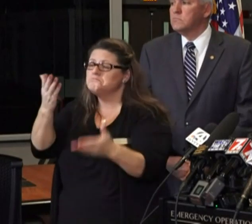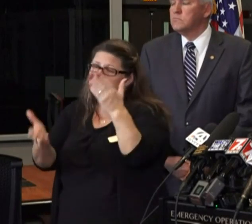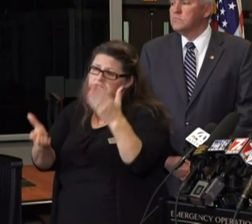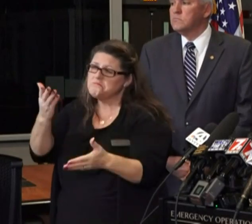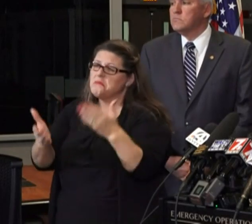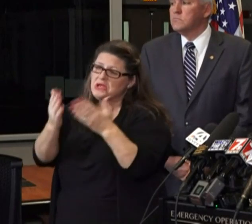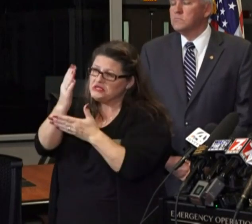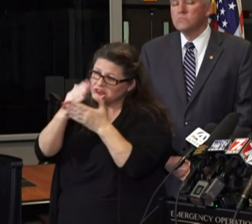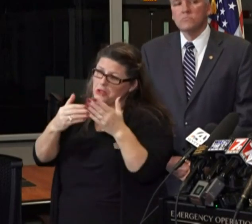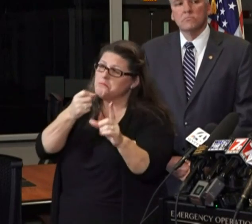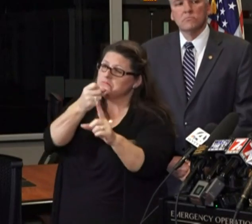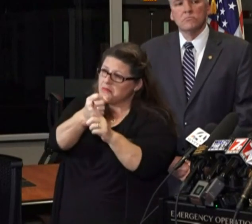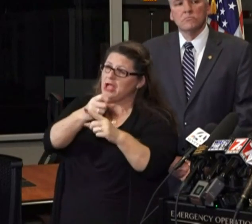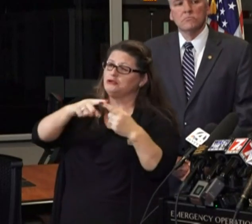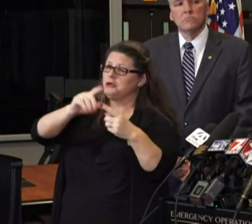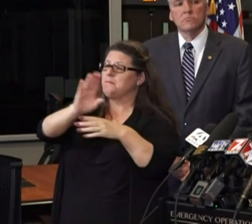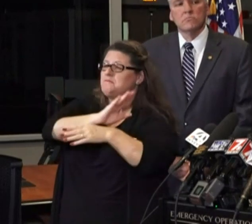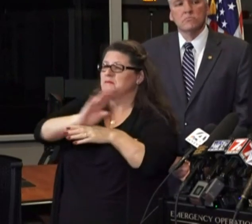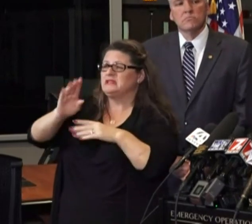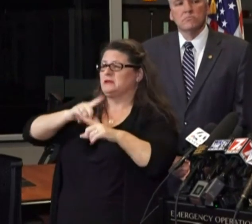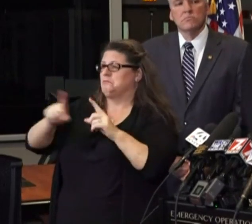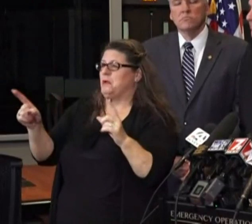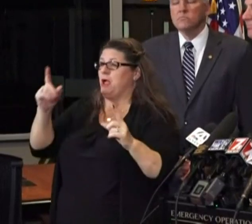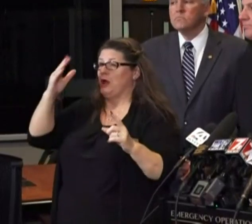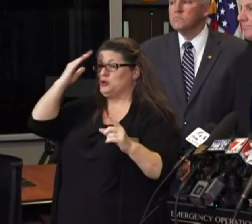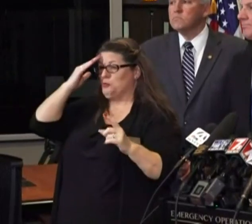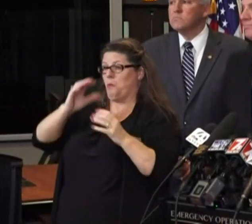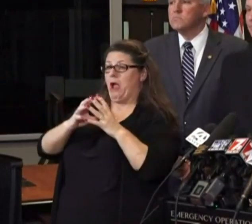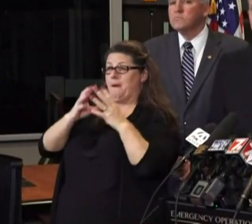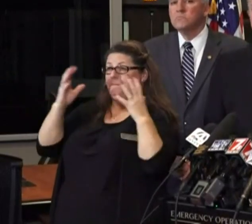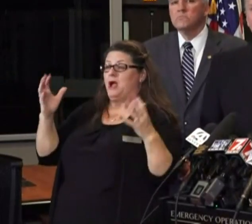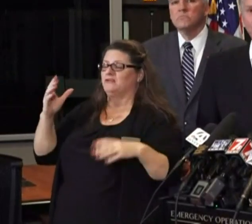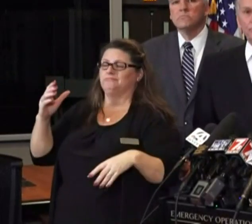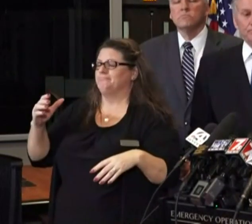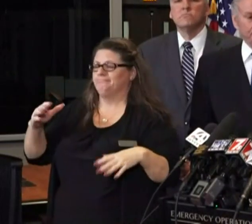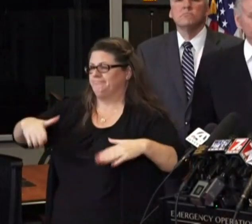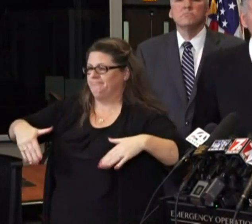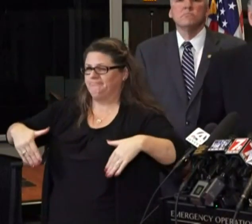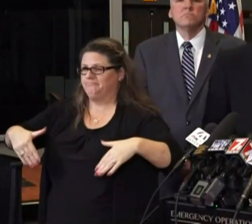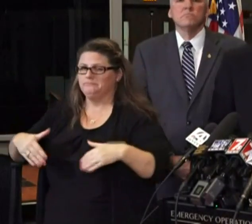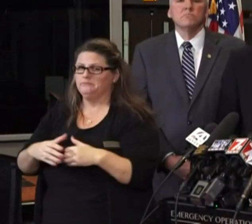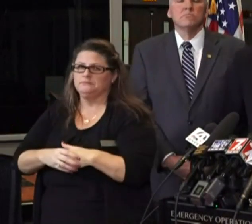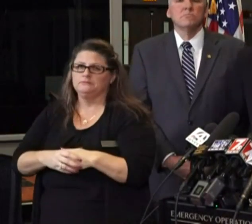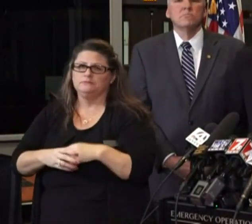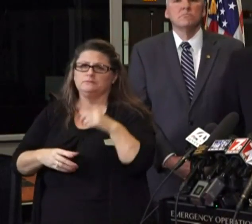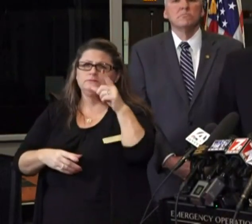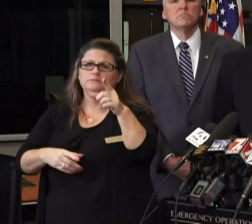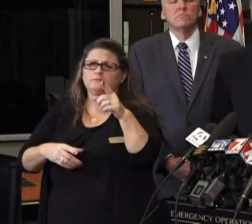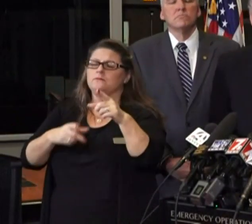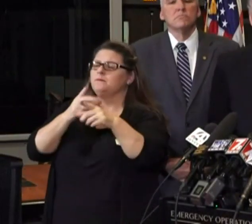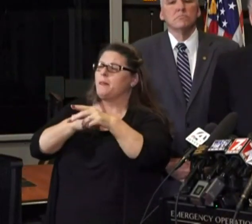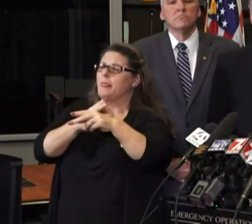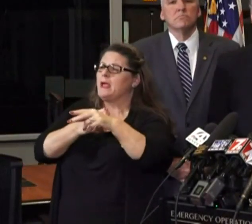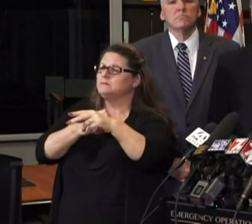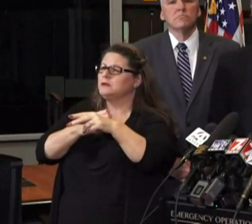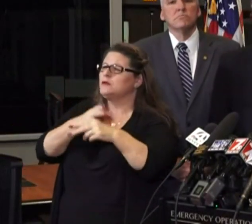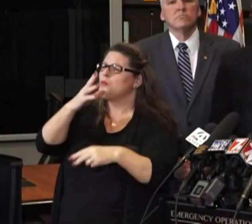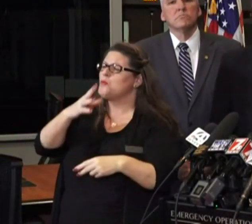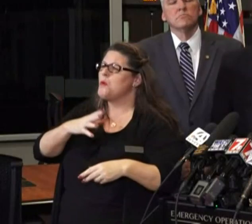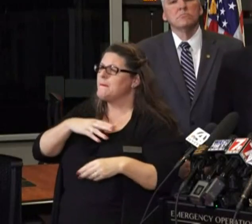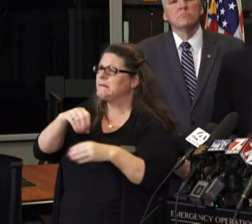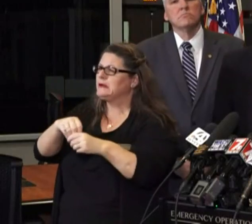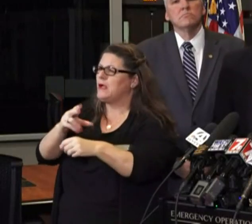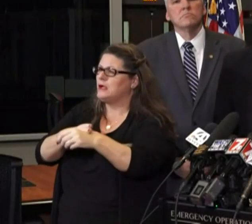but there's no way to measure that at this point. Talking about hospital procedure, with the woman in a hospital